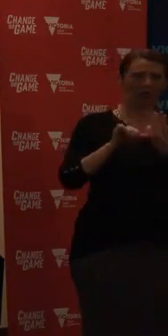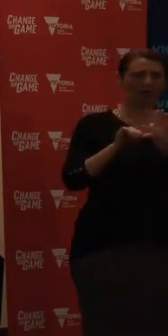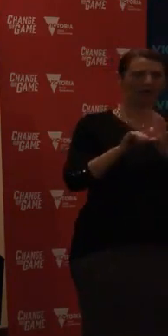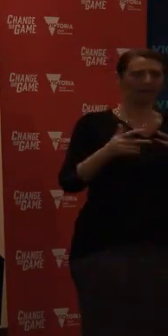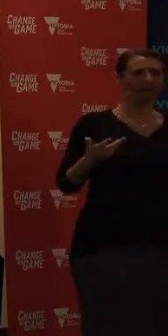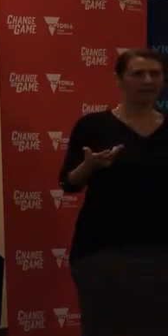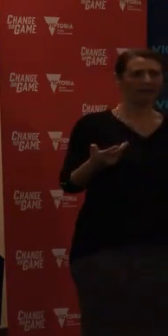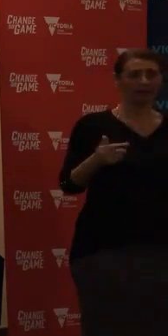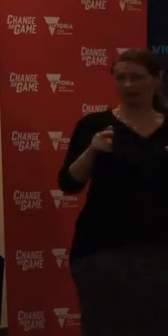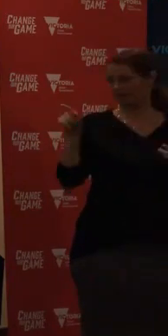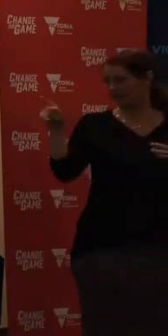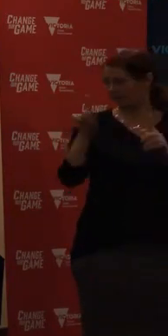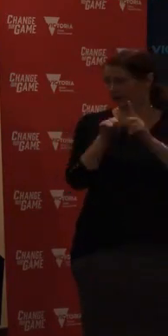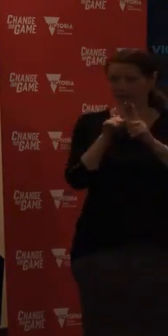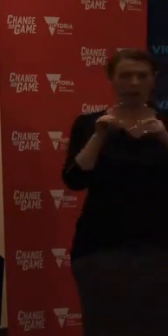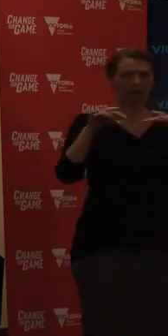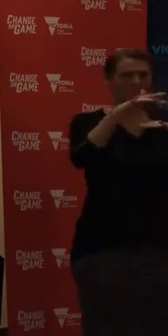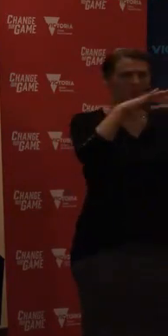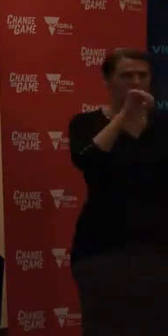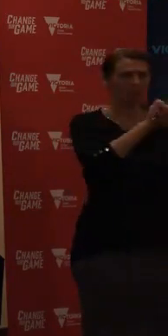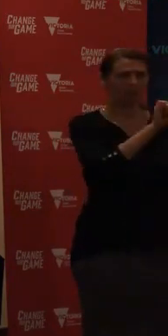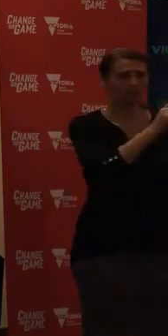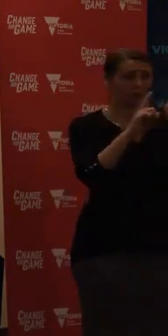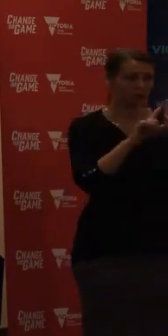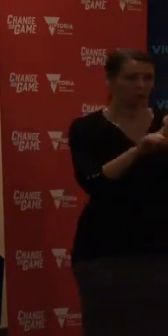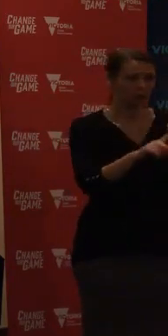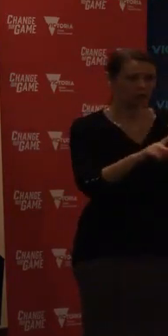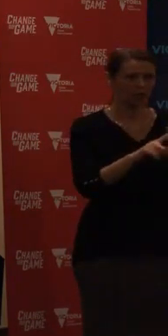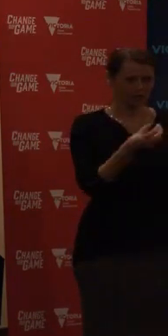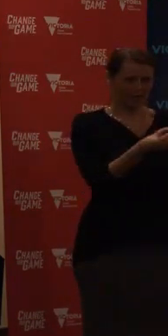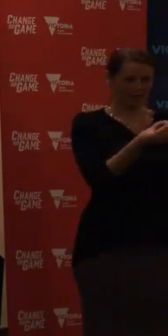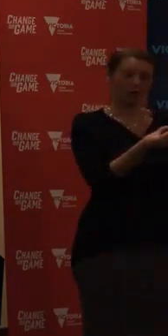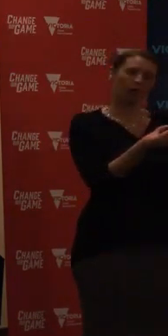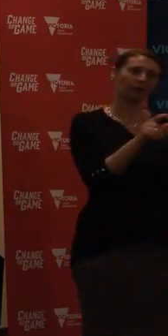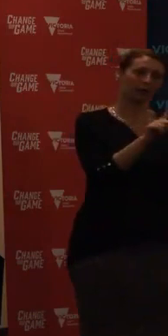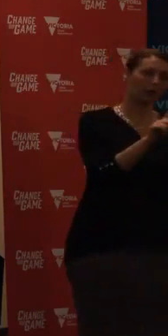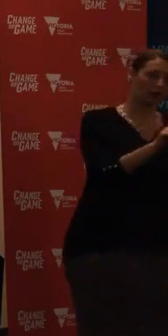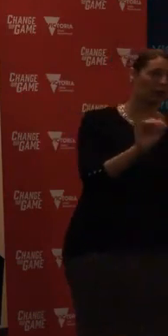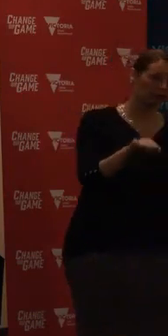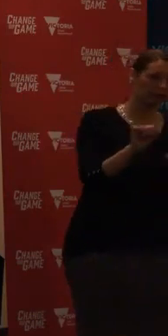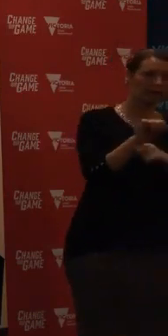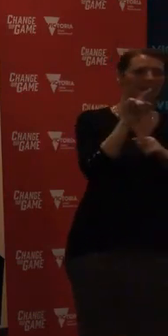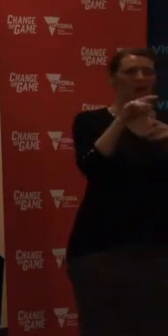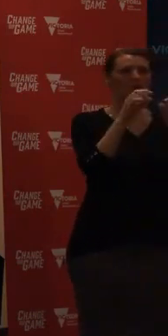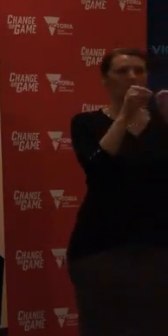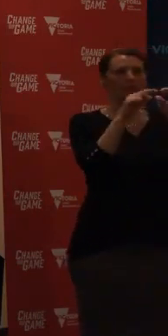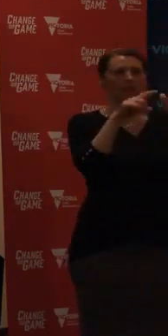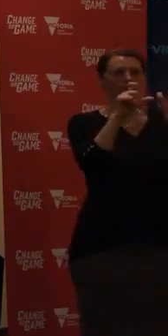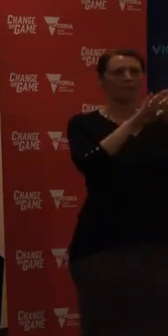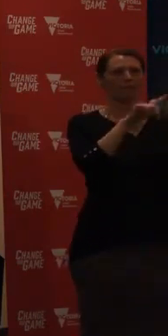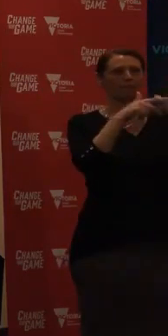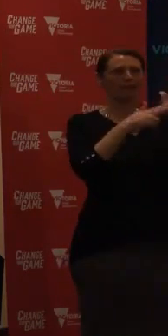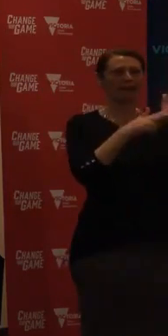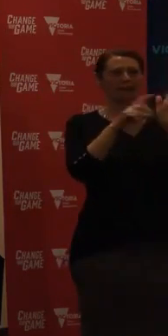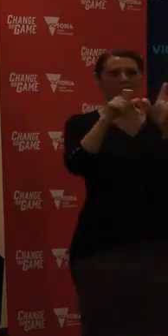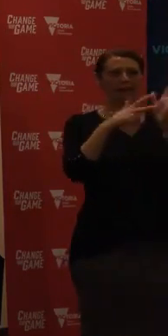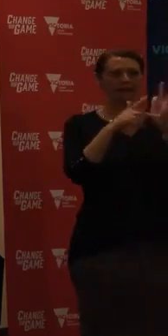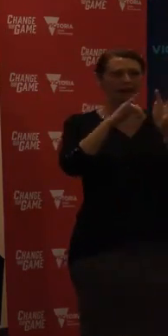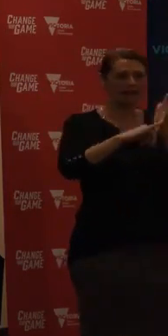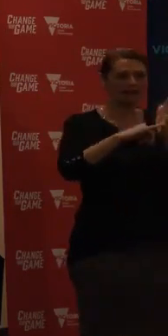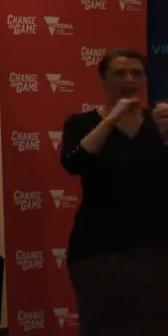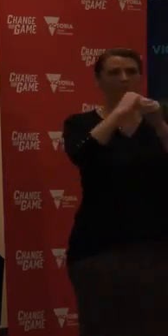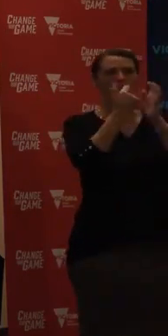and also because it's the socially right thing to do, it should be said, but there's an economic case as well. So let's make Buchan Caves, let's make the Grampians, let's